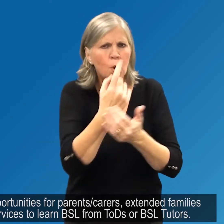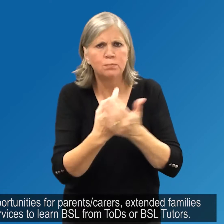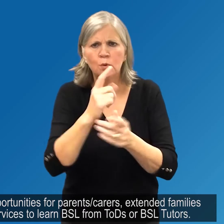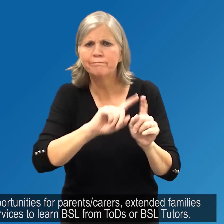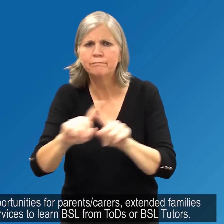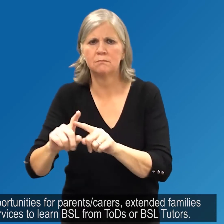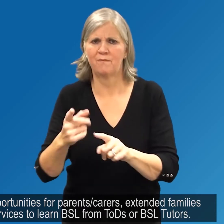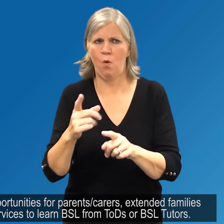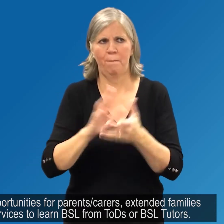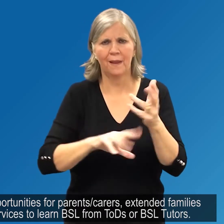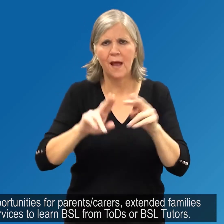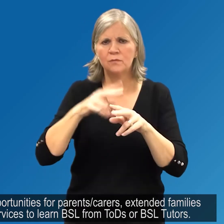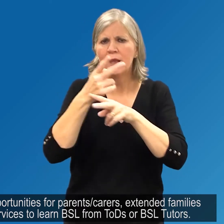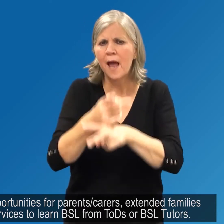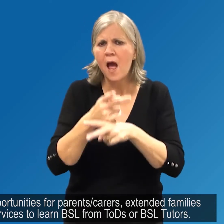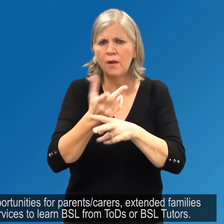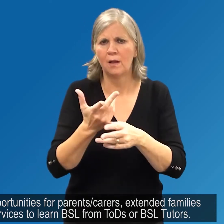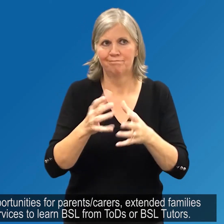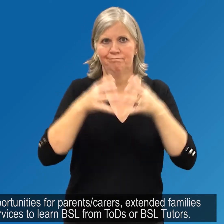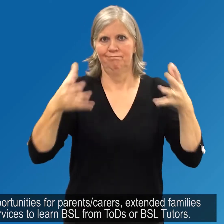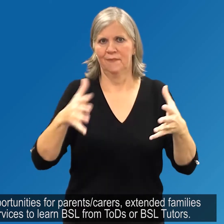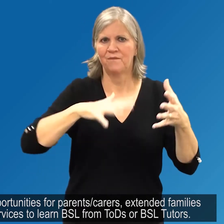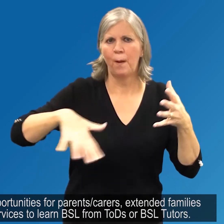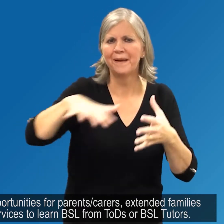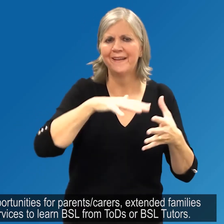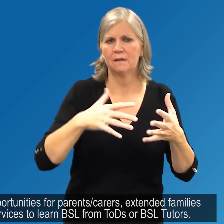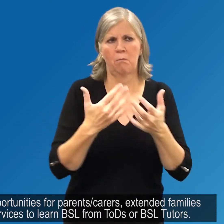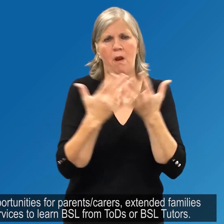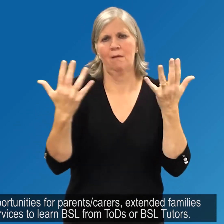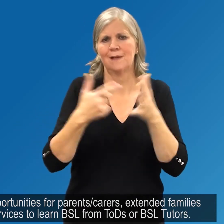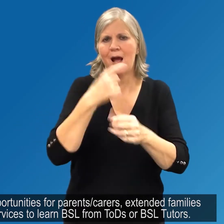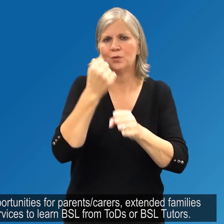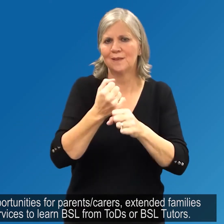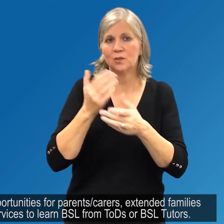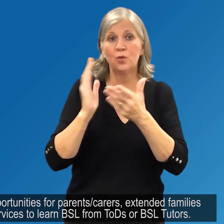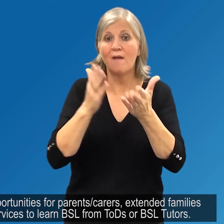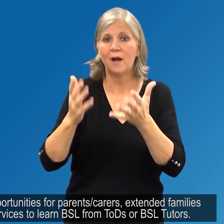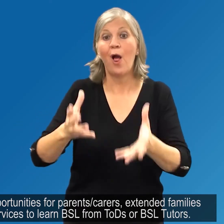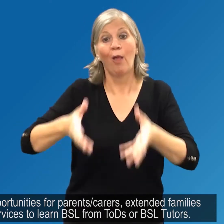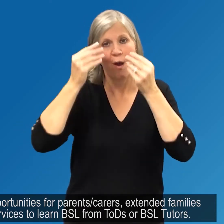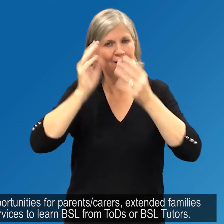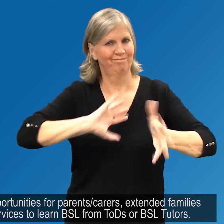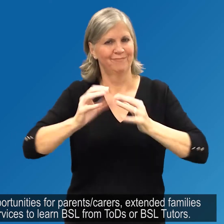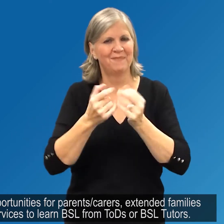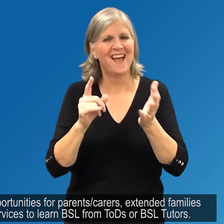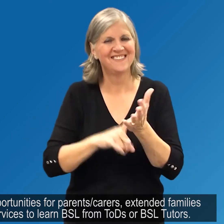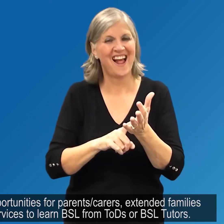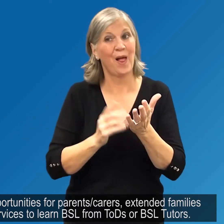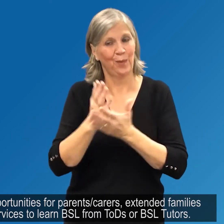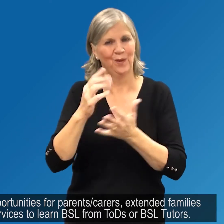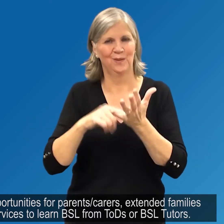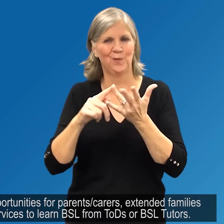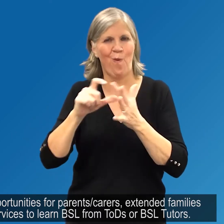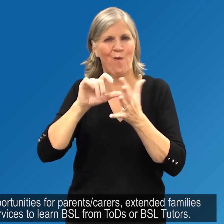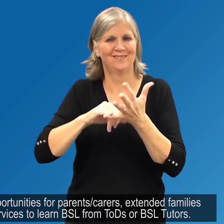Continue to provide opportunities for parents/carers, extended families and multi-agency services to learn BSL